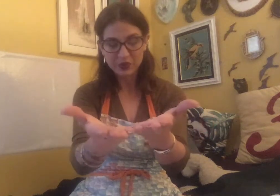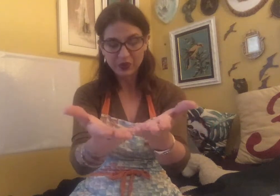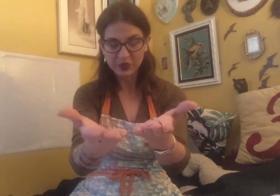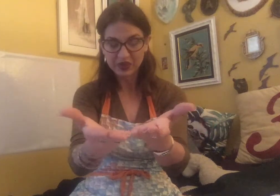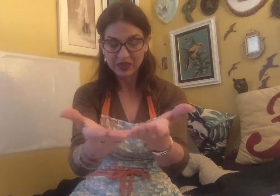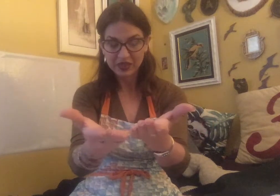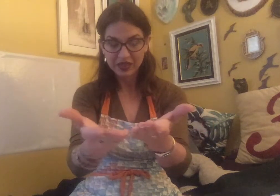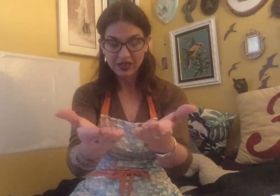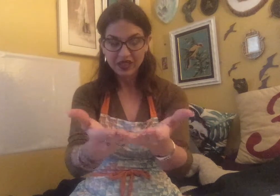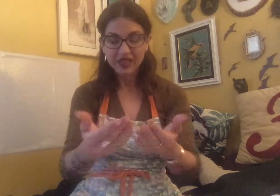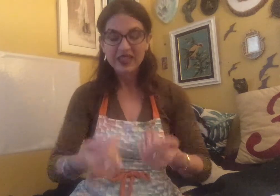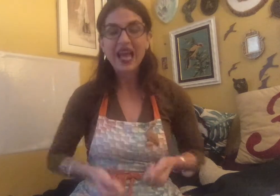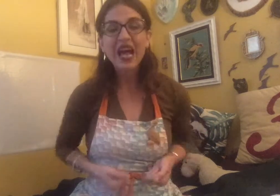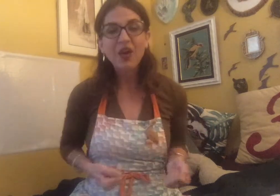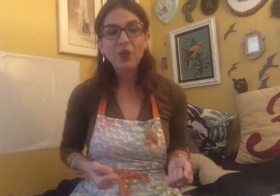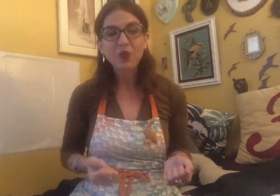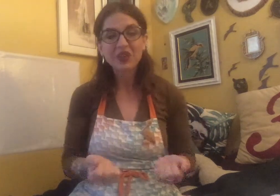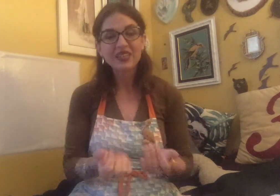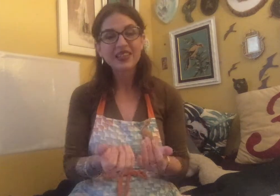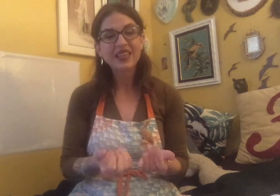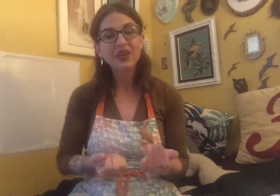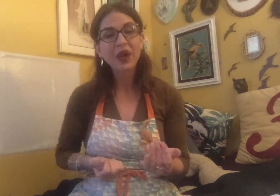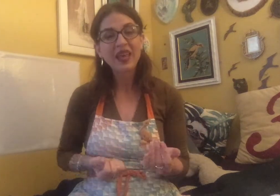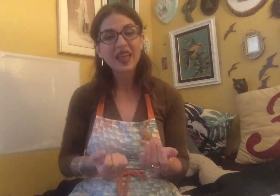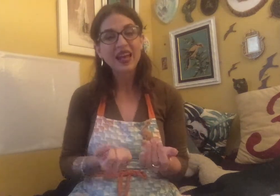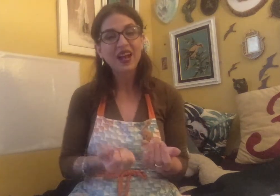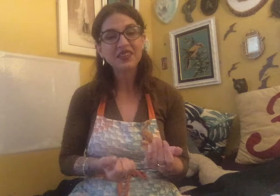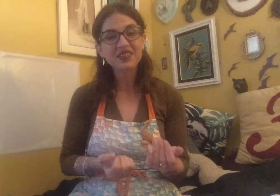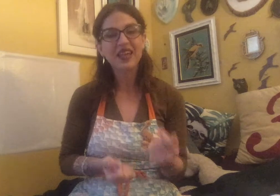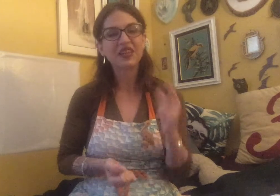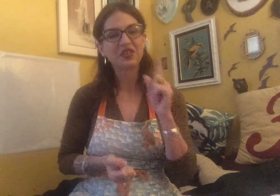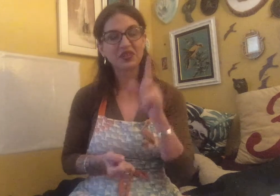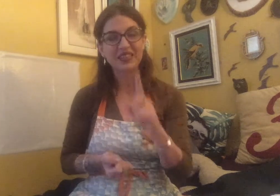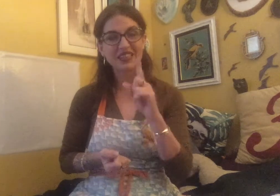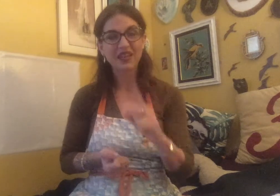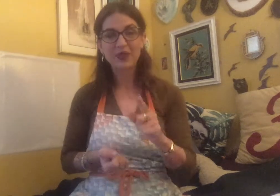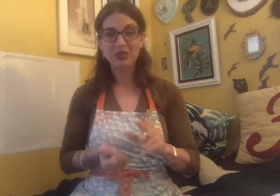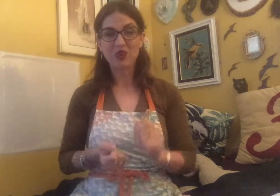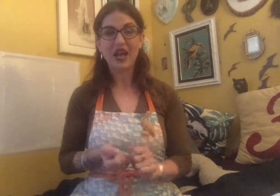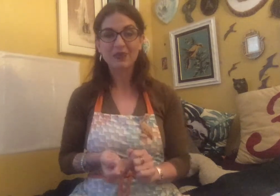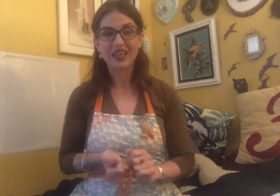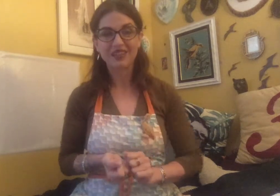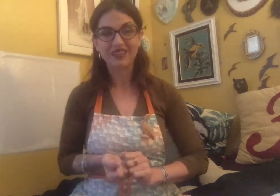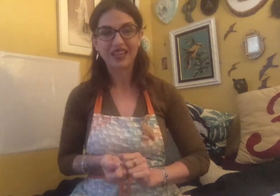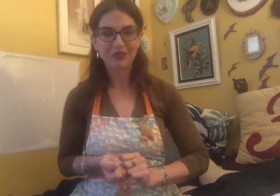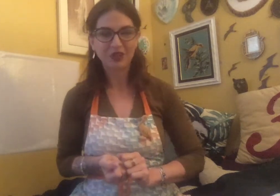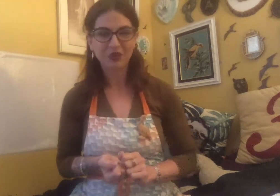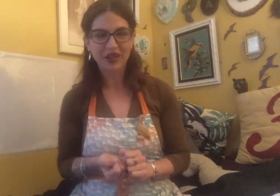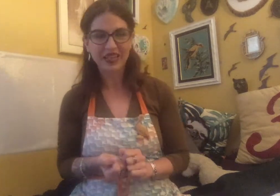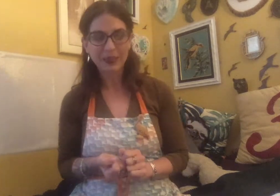moon. Now, we're going to take away that onset, and you're going to tell me the rhyme that's left. Are you ready?